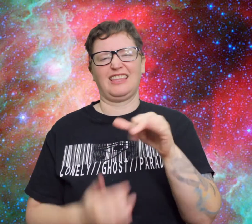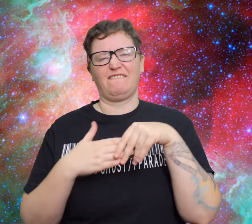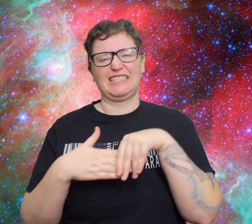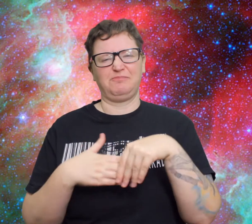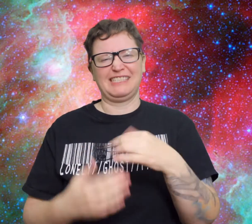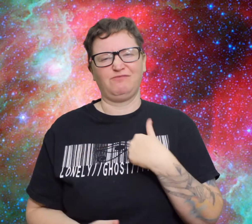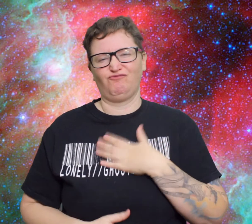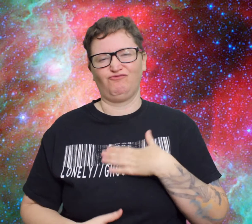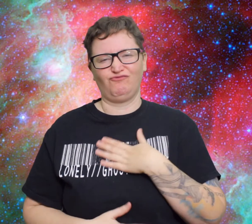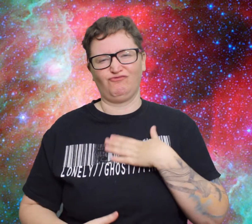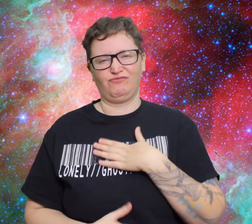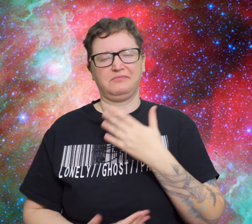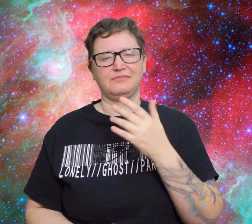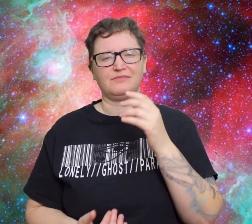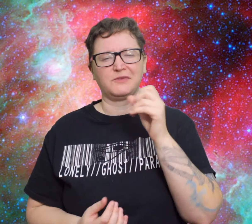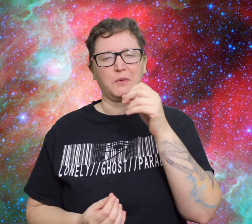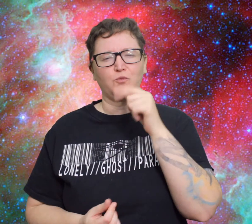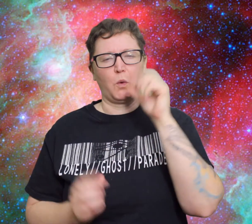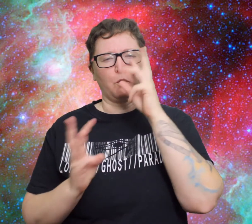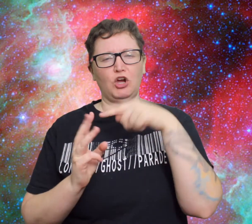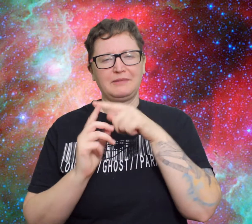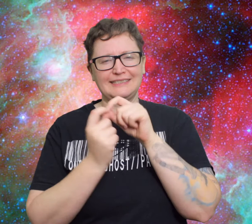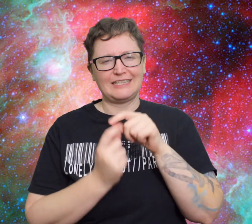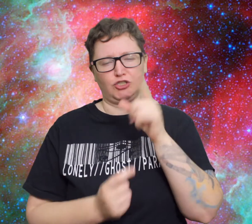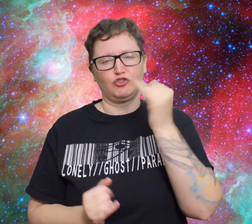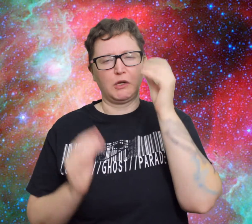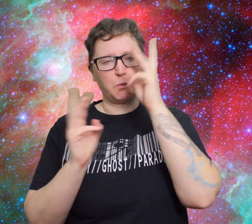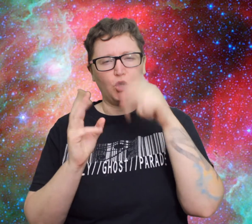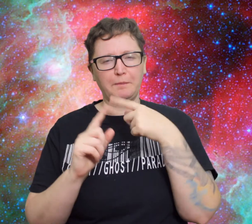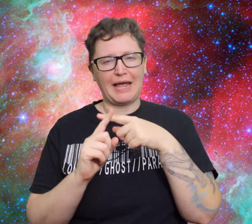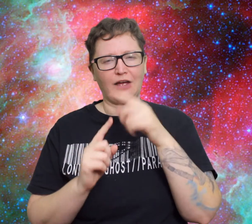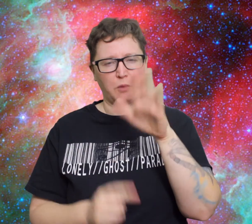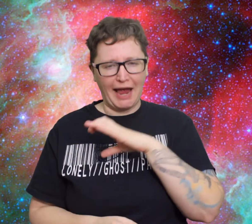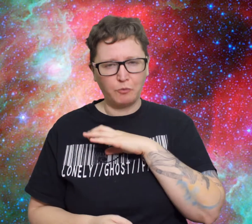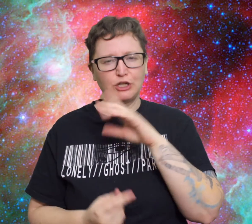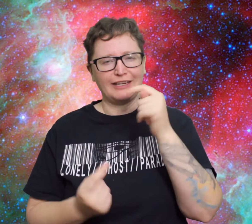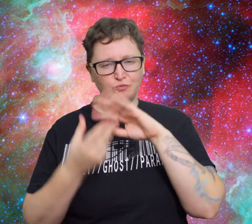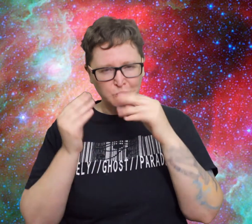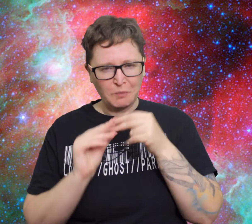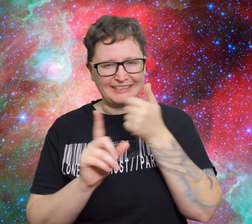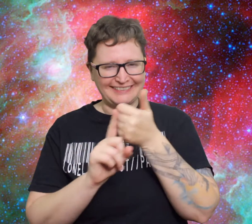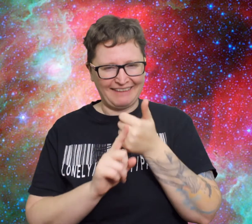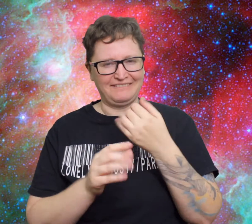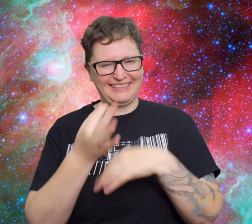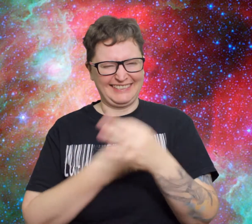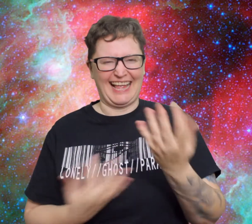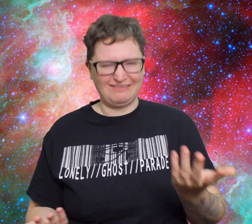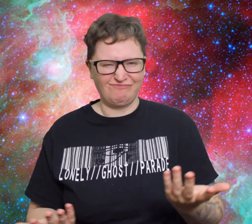And I really like that flexibility. That's something I enjoy about this. I don't have to worry about too many details. I just more worry about your character and the